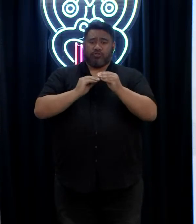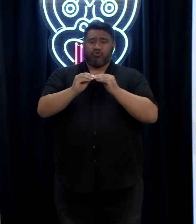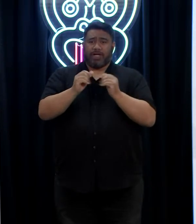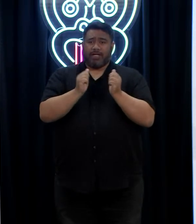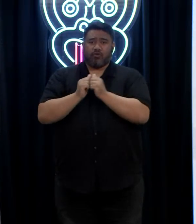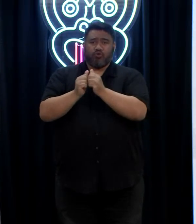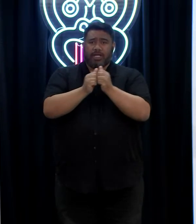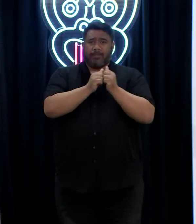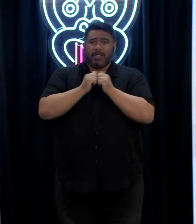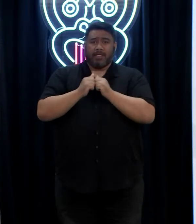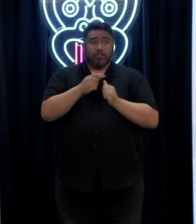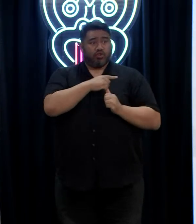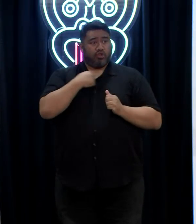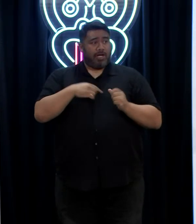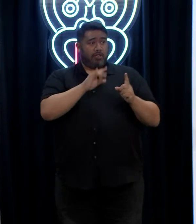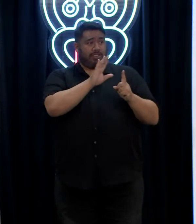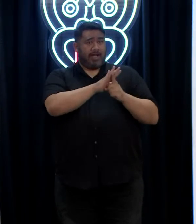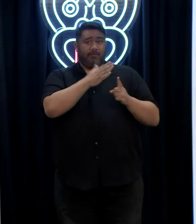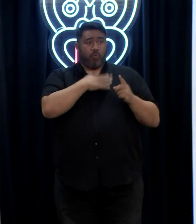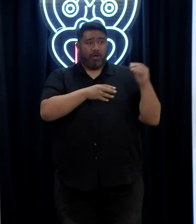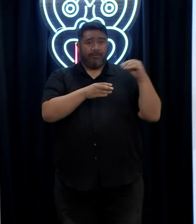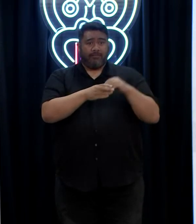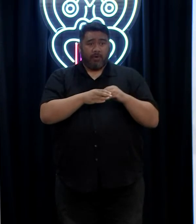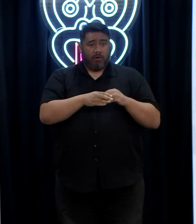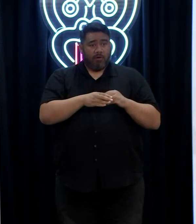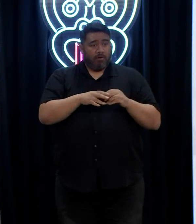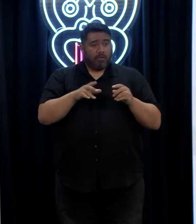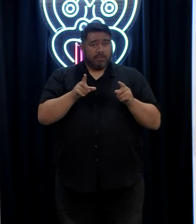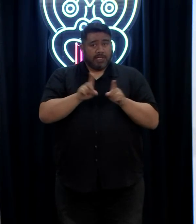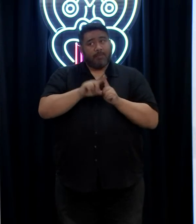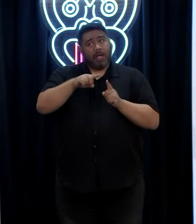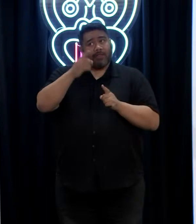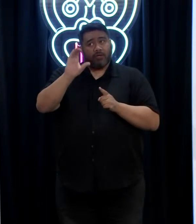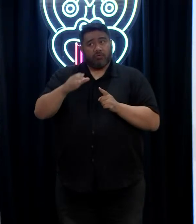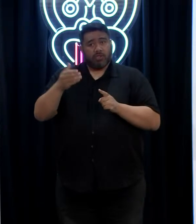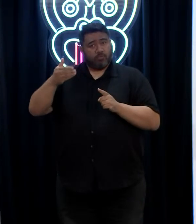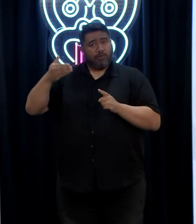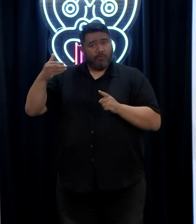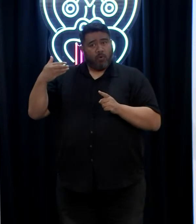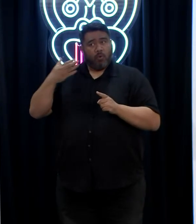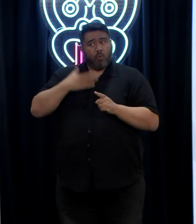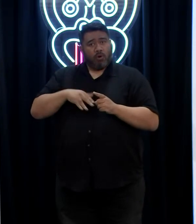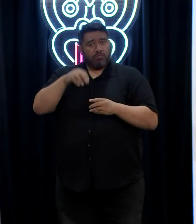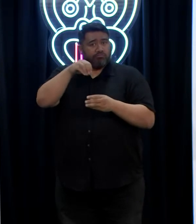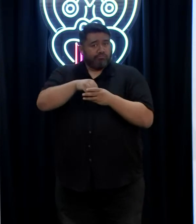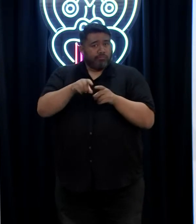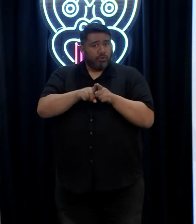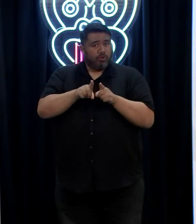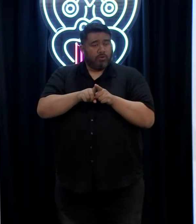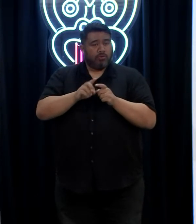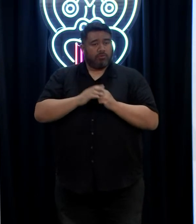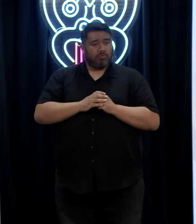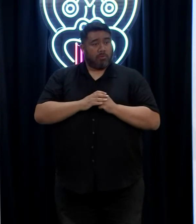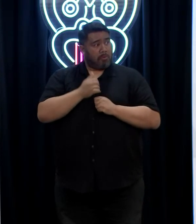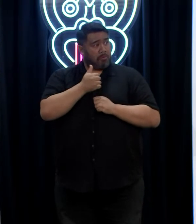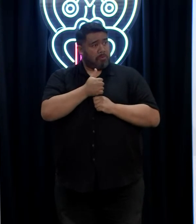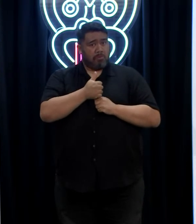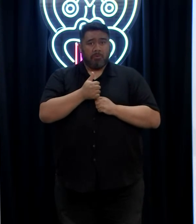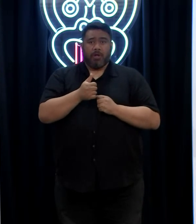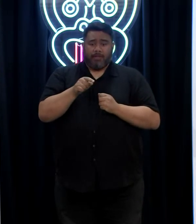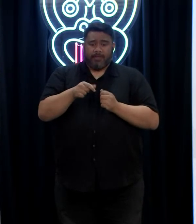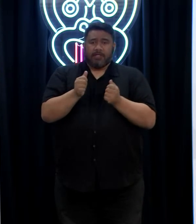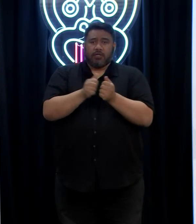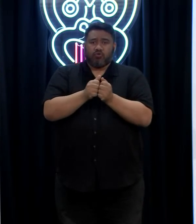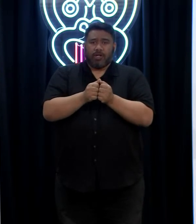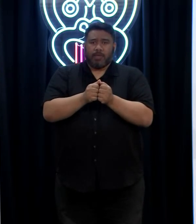it's not just China who's expressed interest in this. Other countries have in the past. This is a very solid regional agreement that New